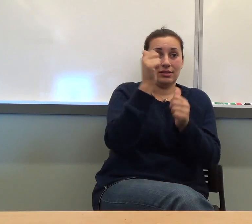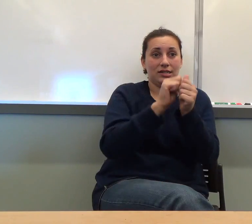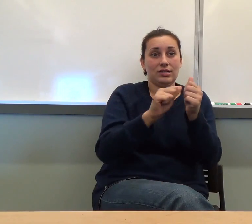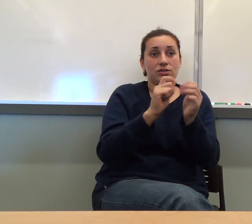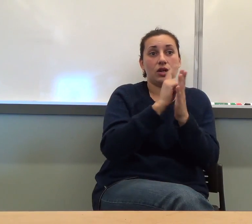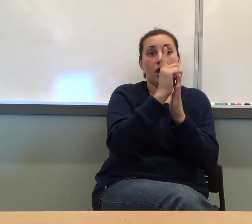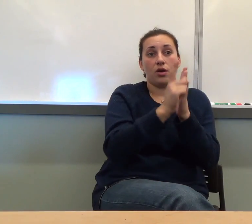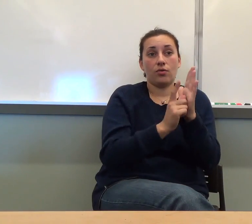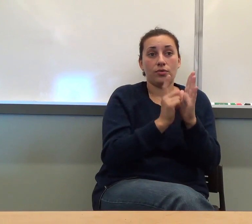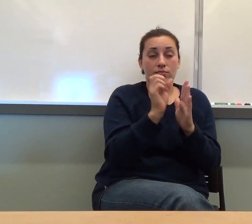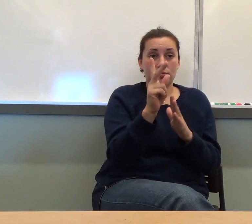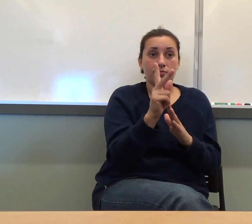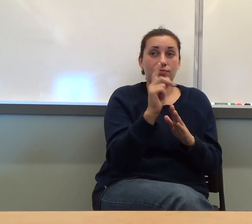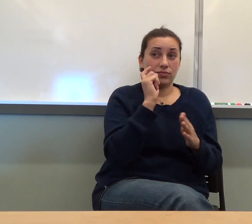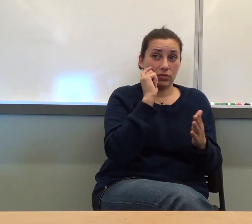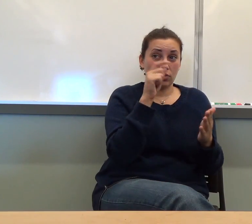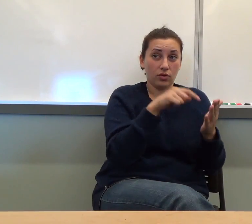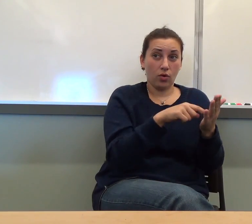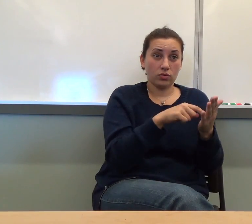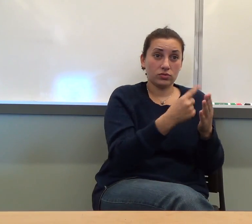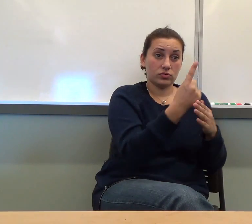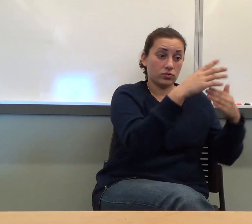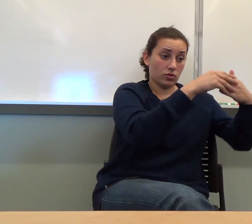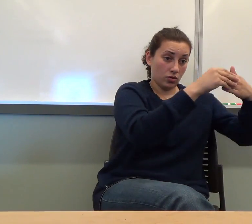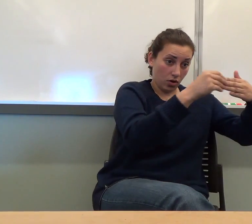Okay, notice different units. Dollars up there, hours down there.